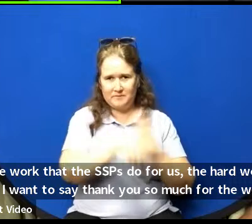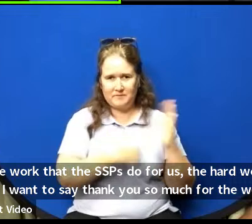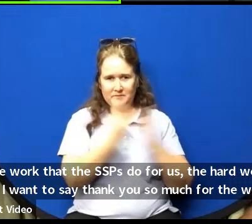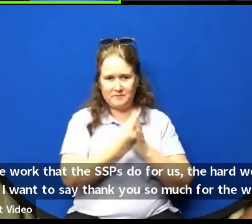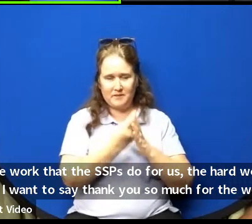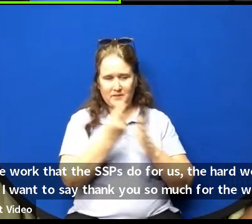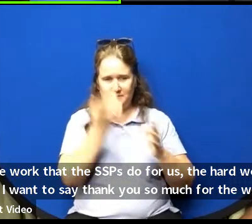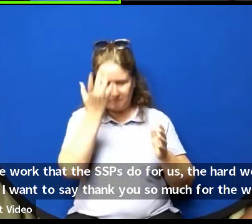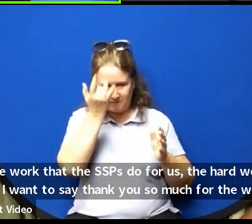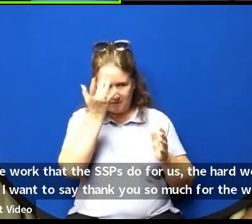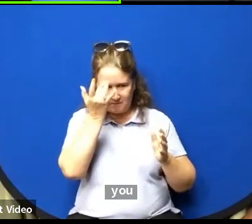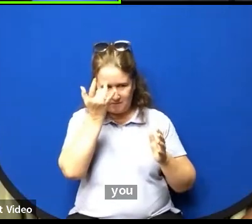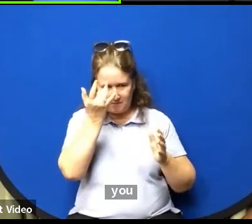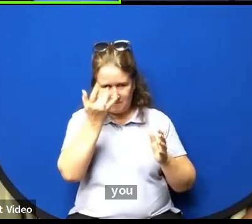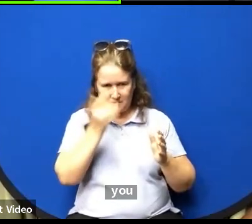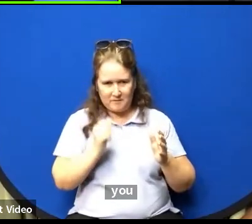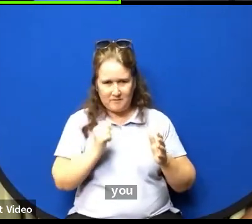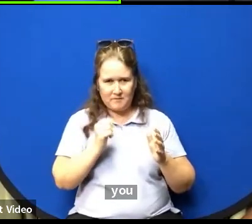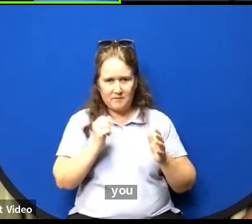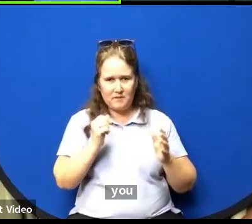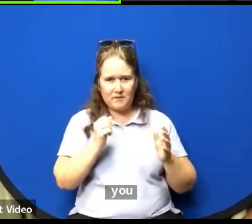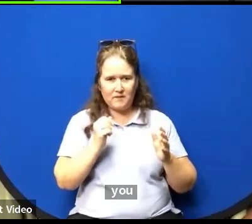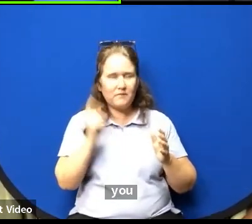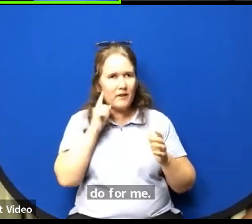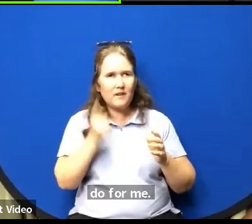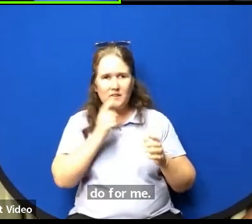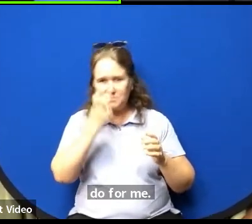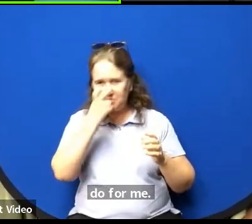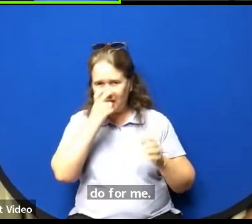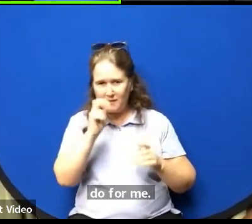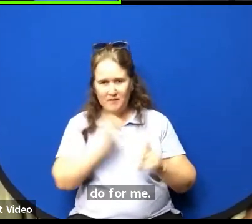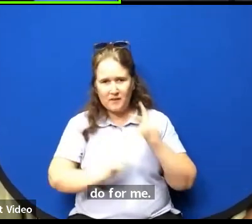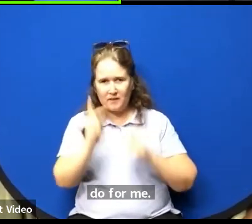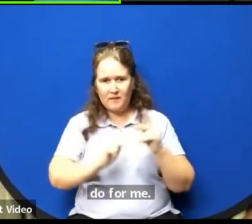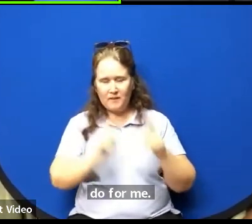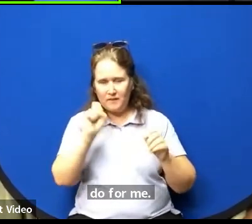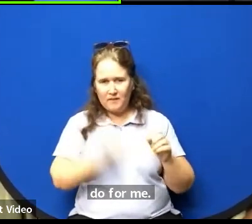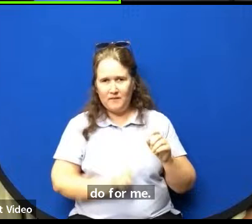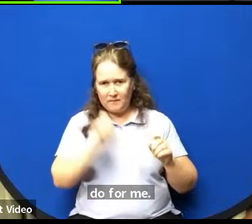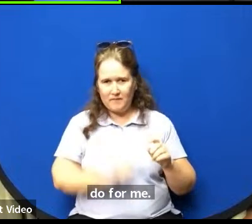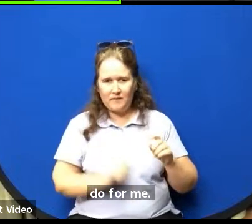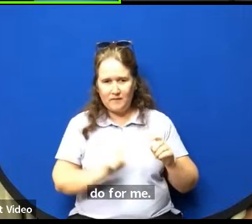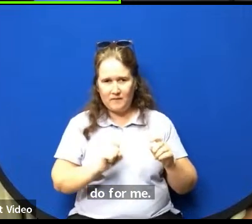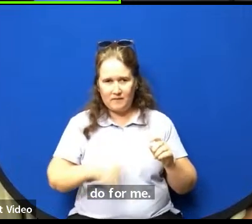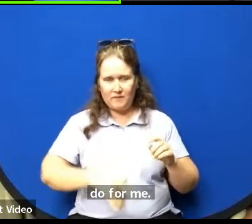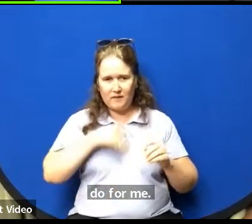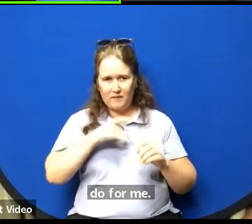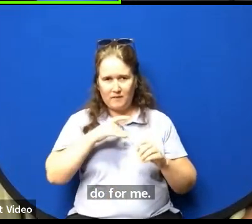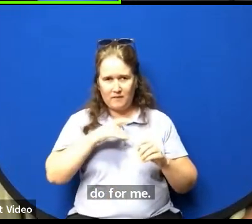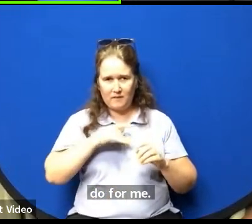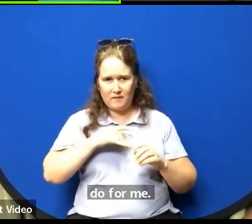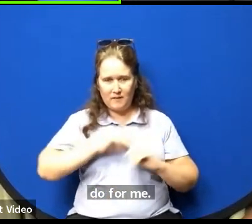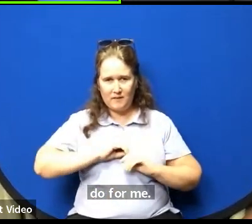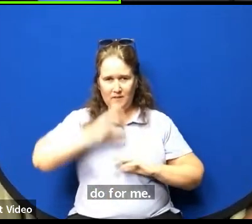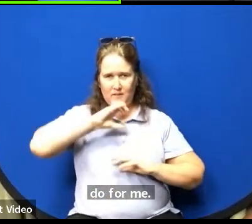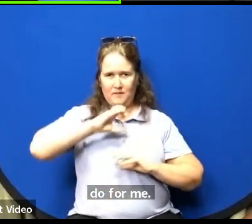It's unfortunate that you are thinking about reducing the hours that we receive of services because